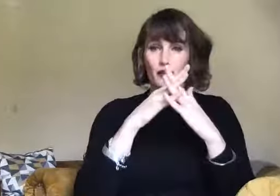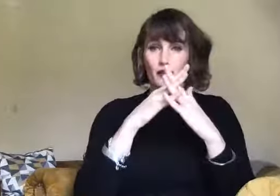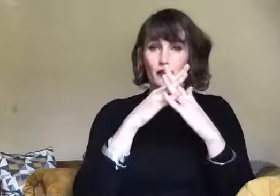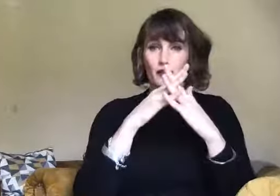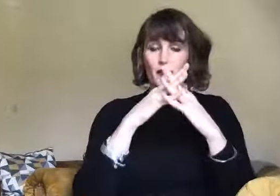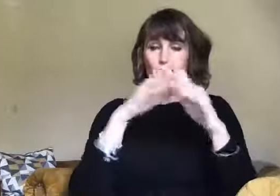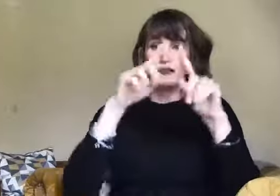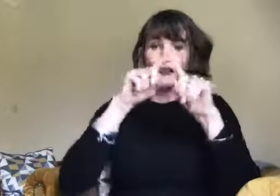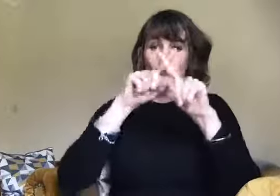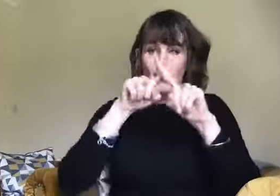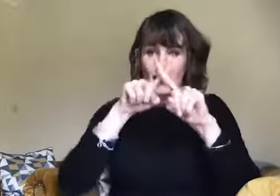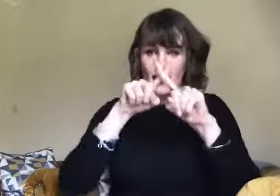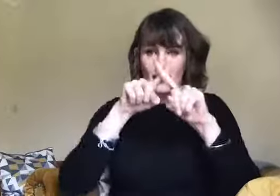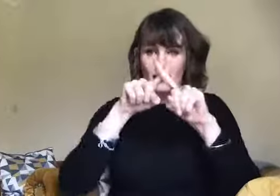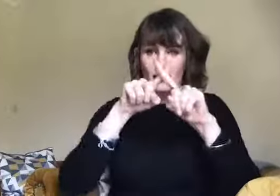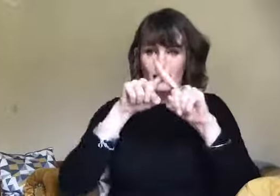W, X,